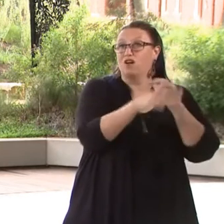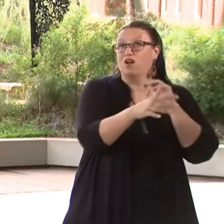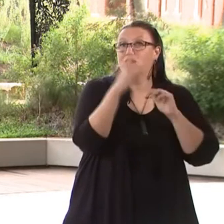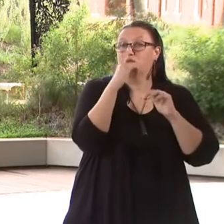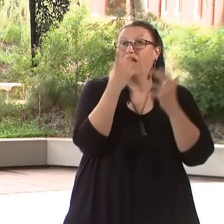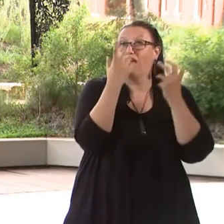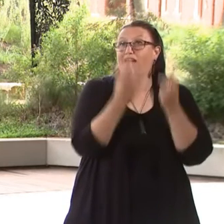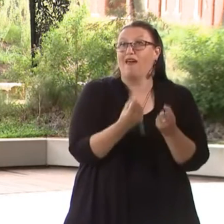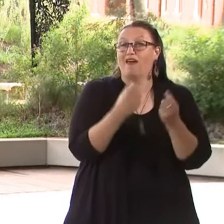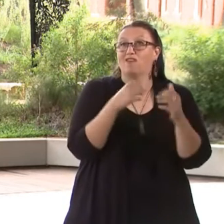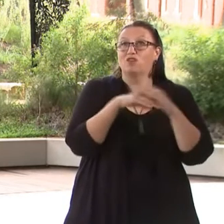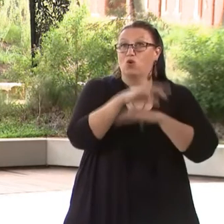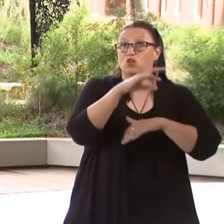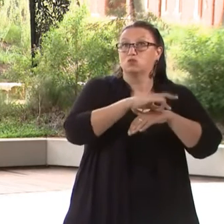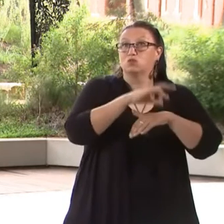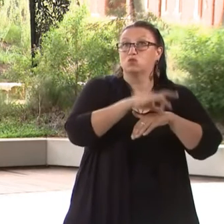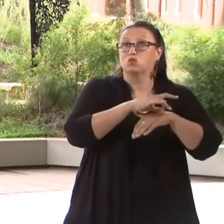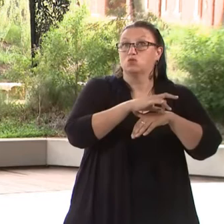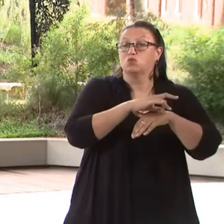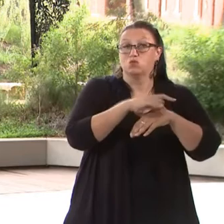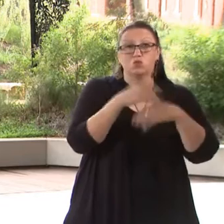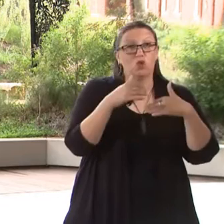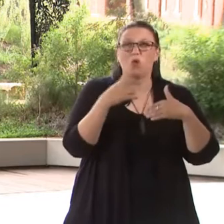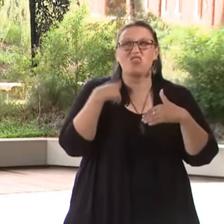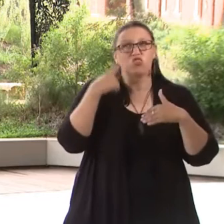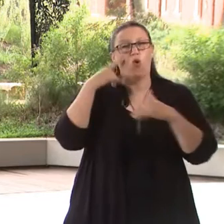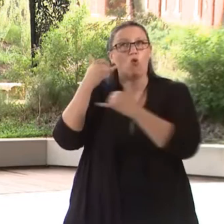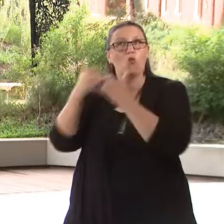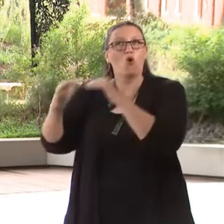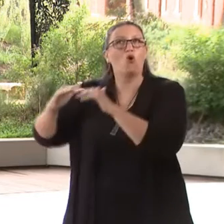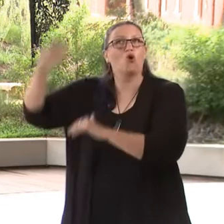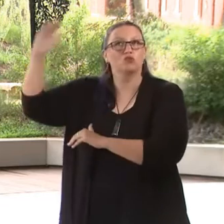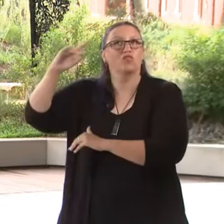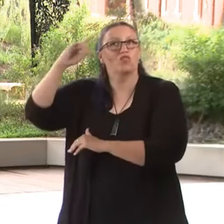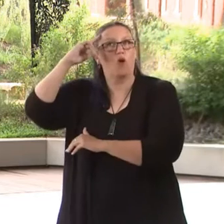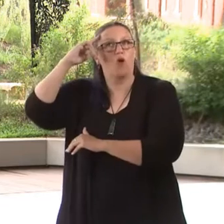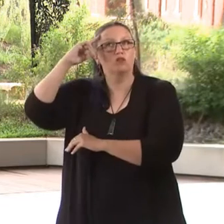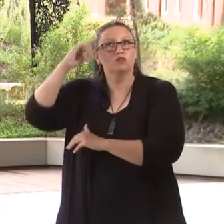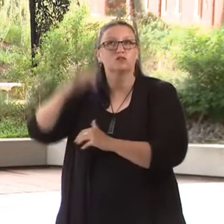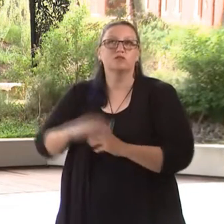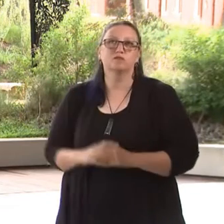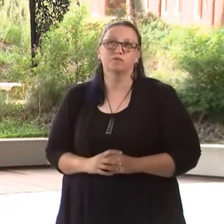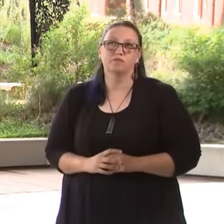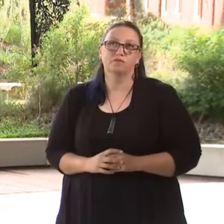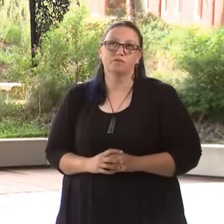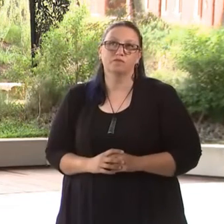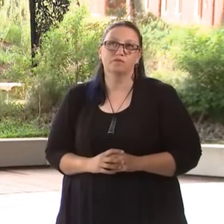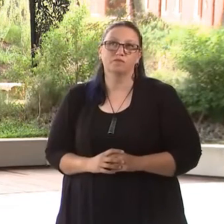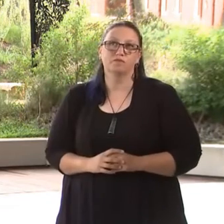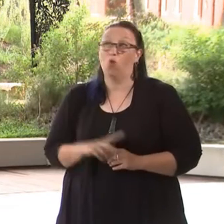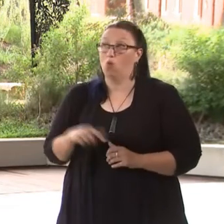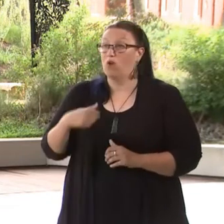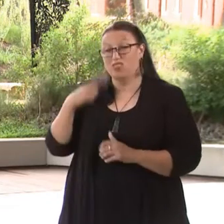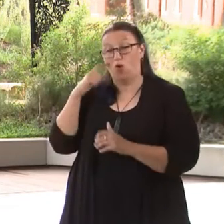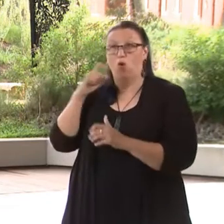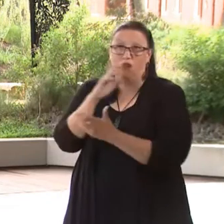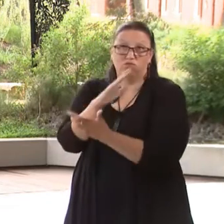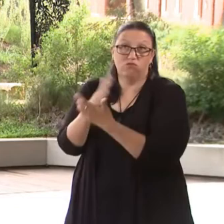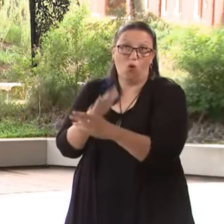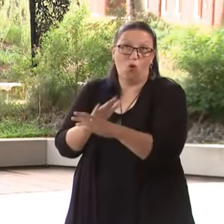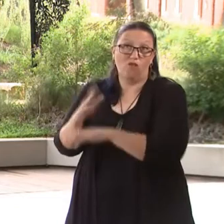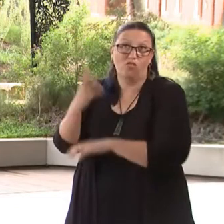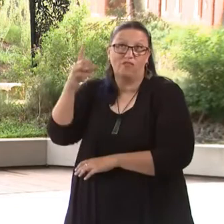what we were expecting at this point in time, and at a best case scenario we're expecting over 3,000 people